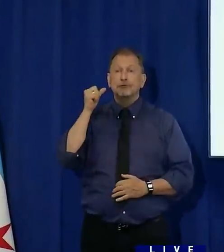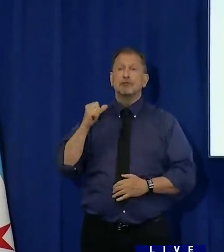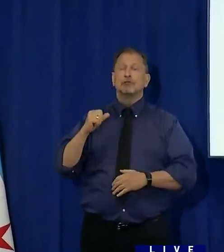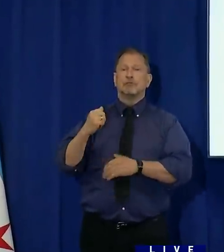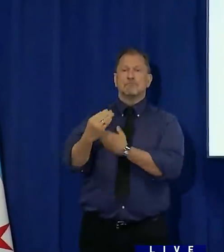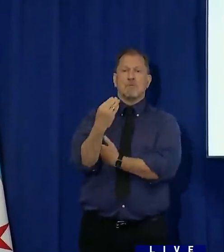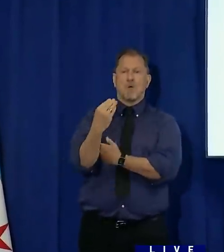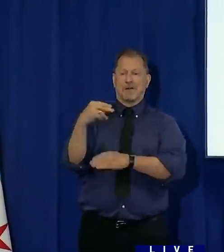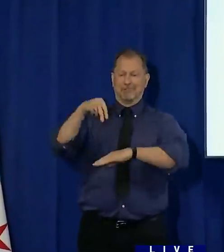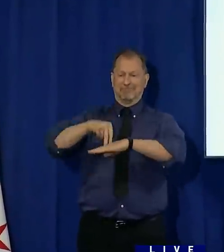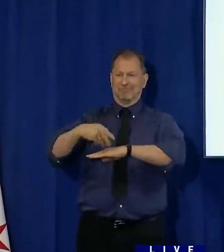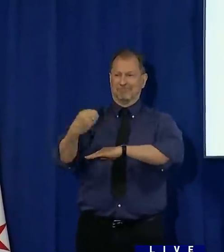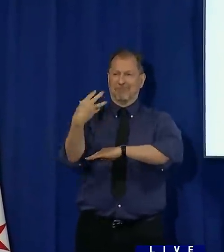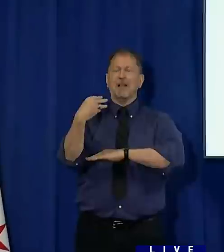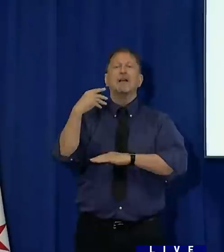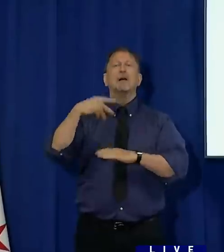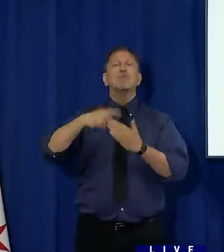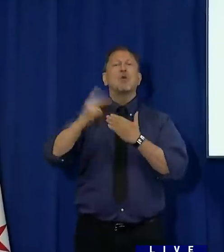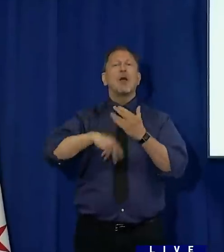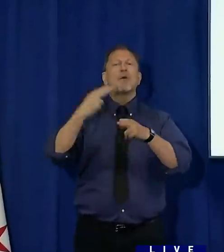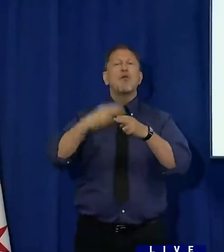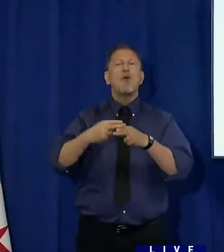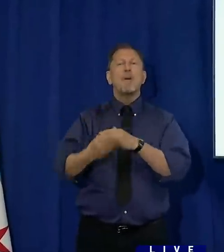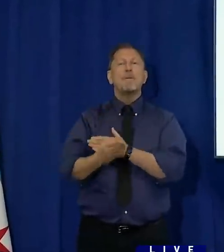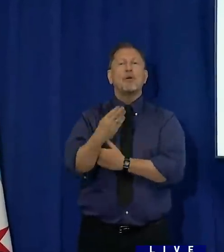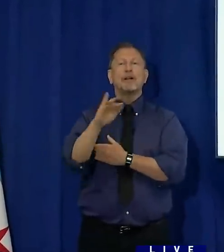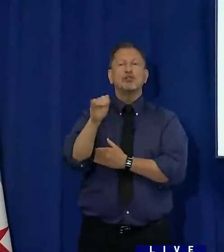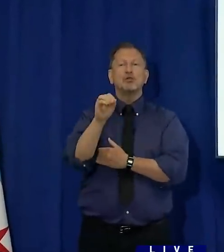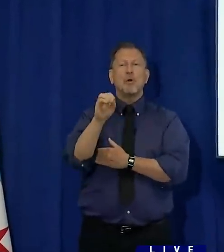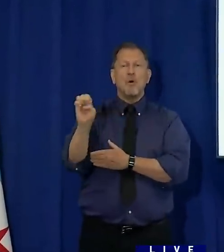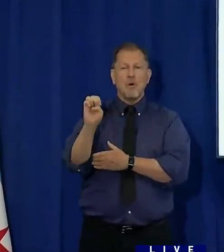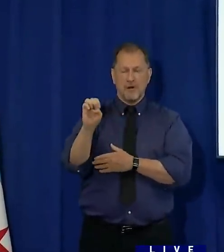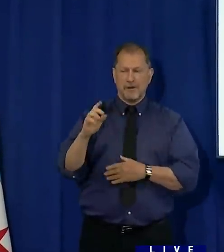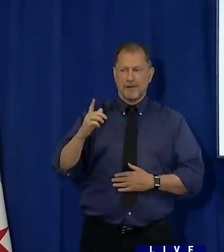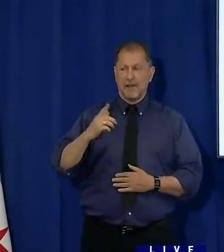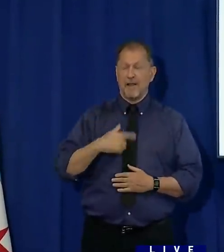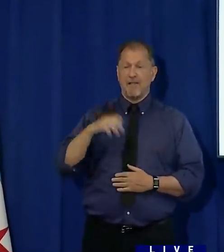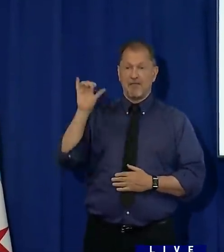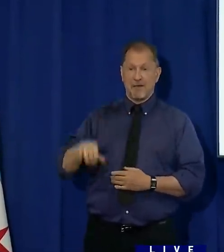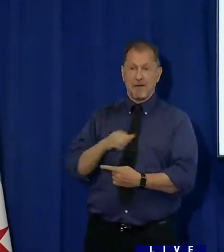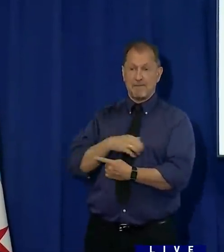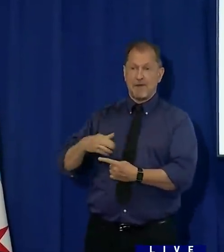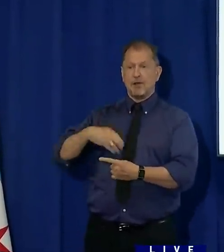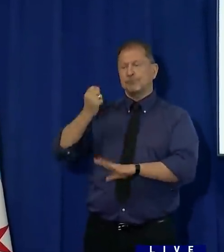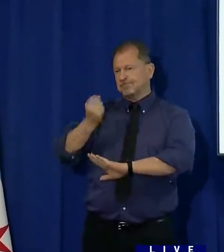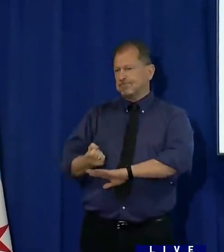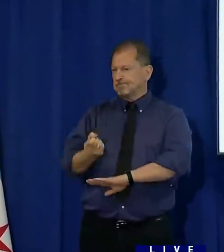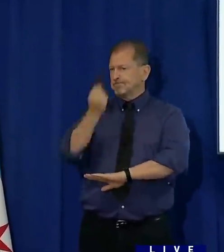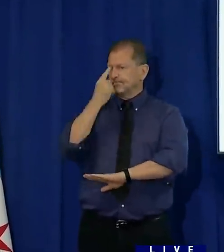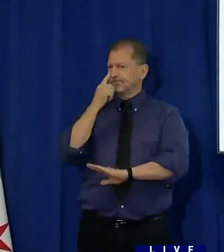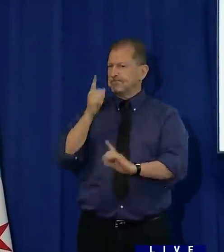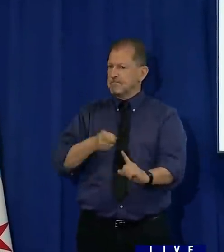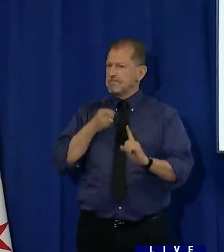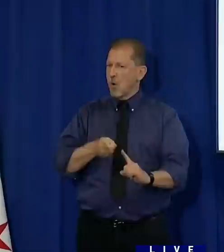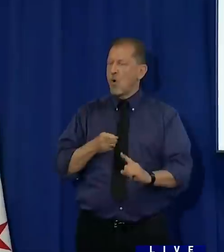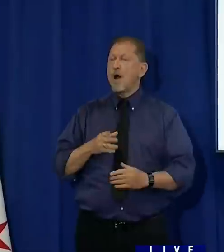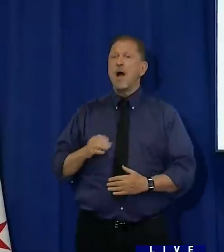Joe. And this mayor gets it. She